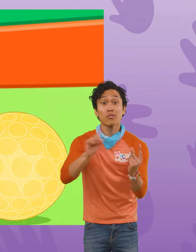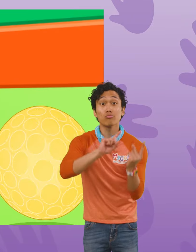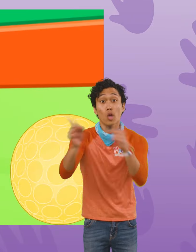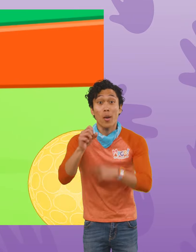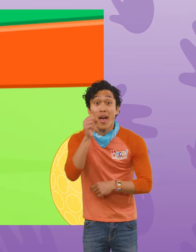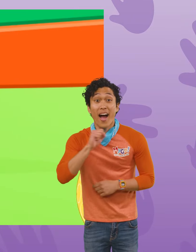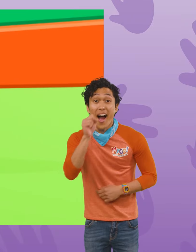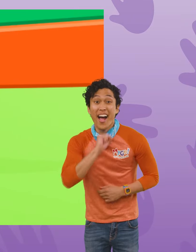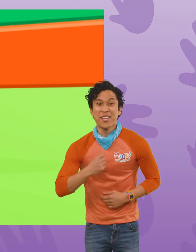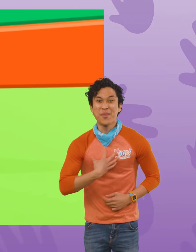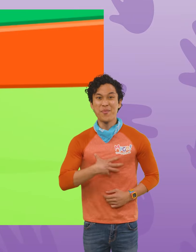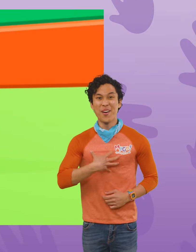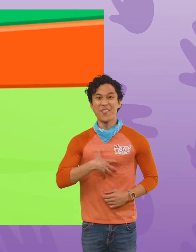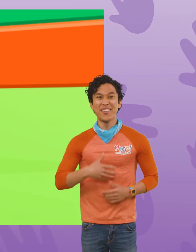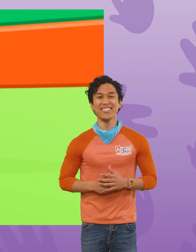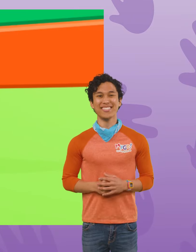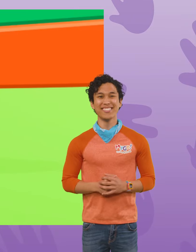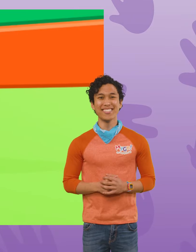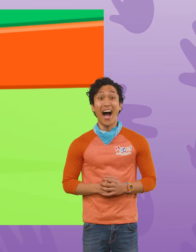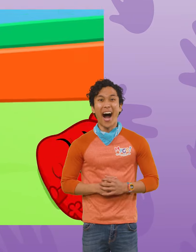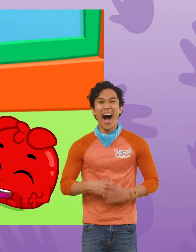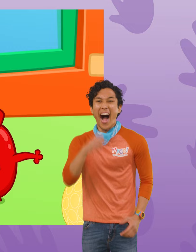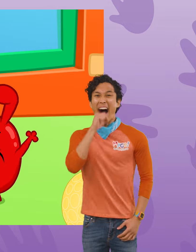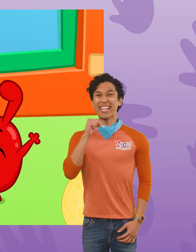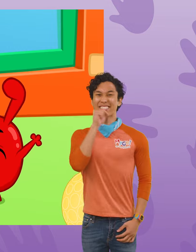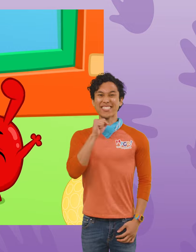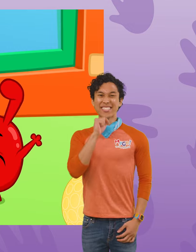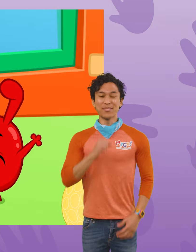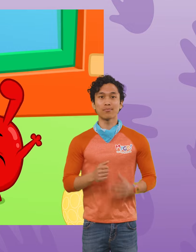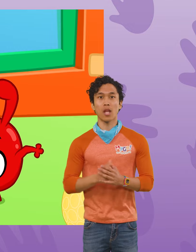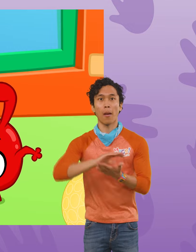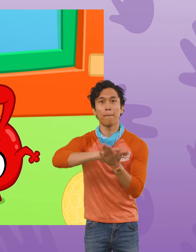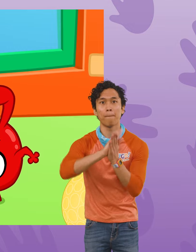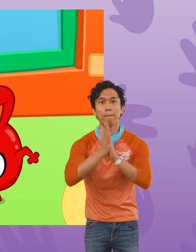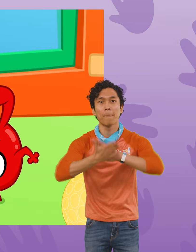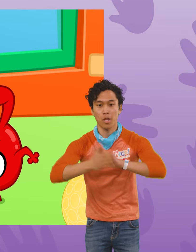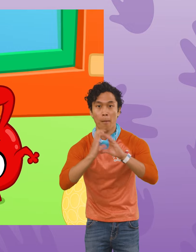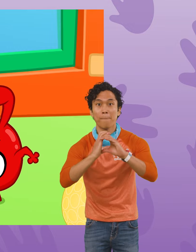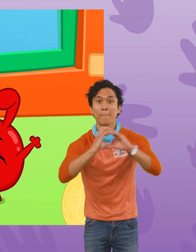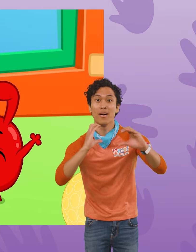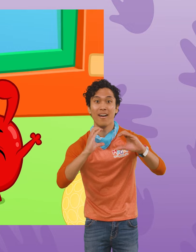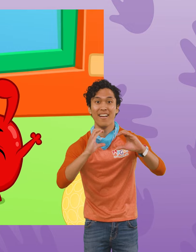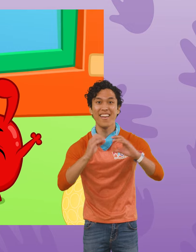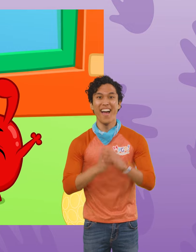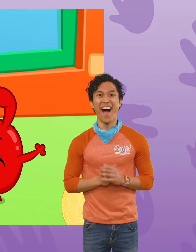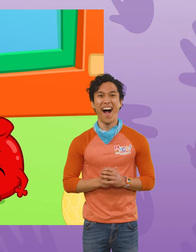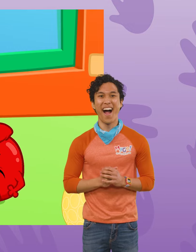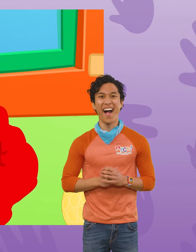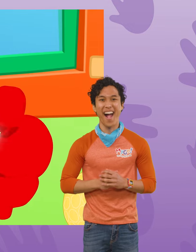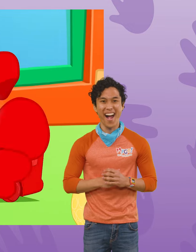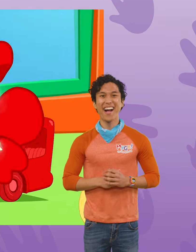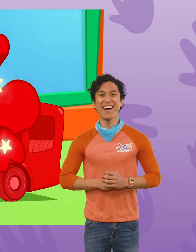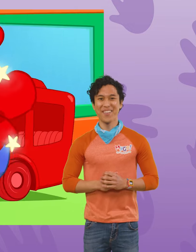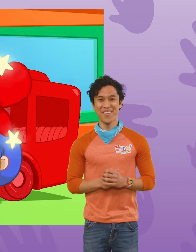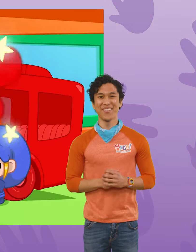Let's go get some ice cream, Morphle. Ice cream! Morph into a bus.